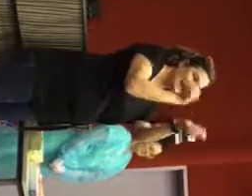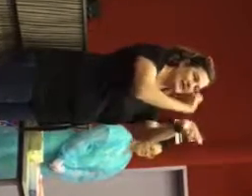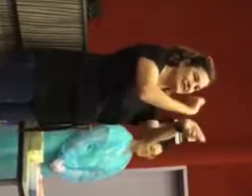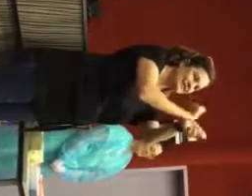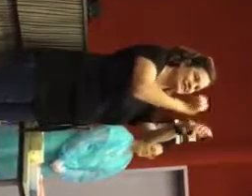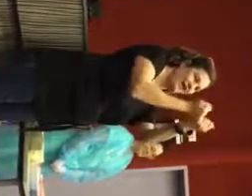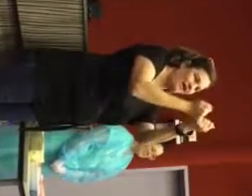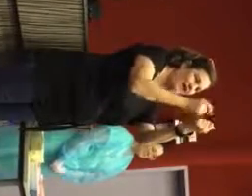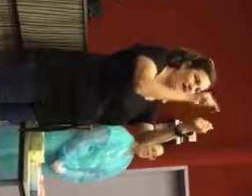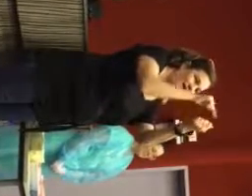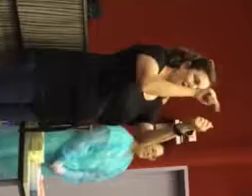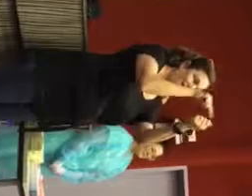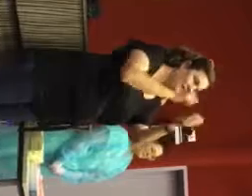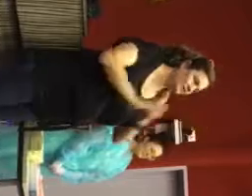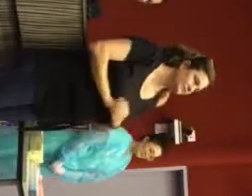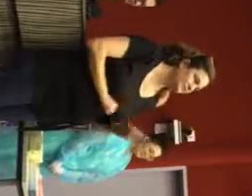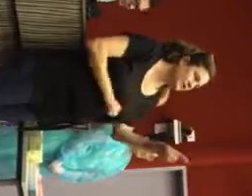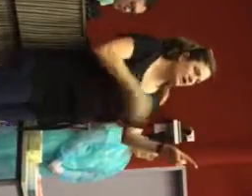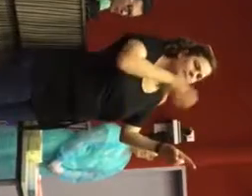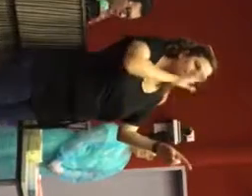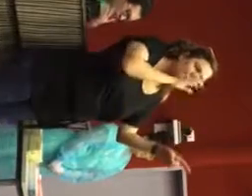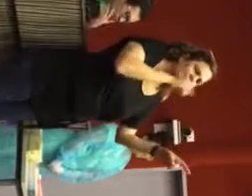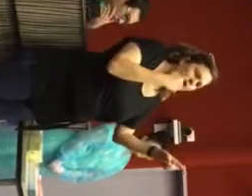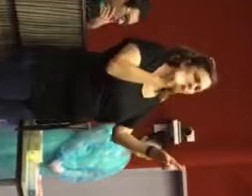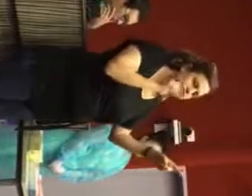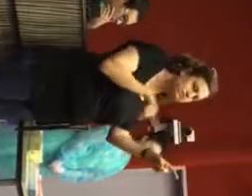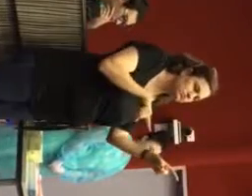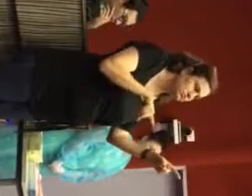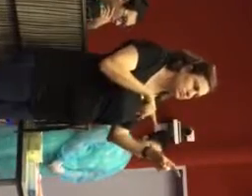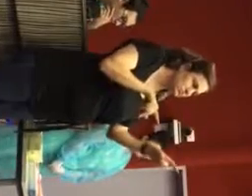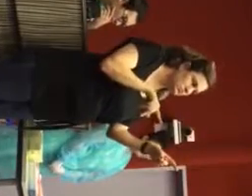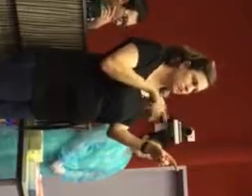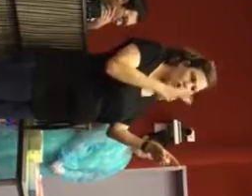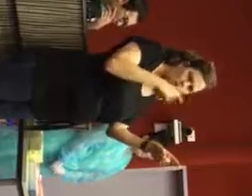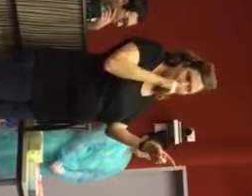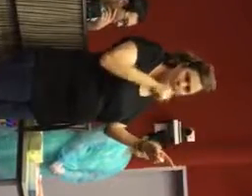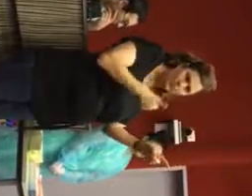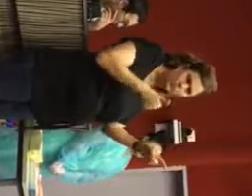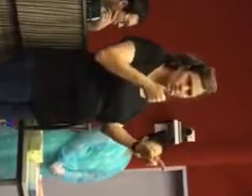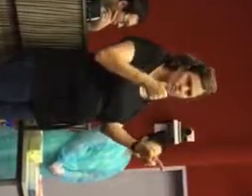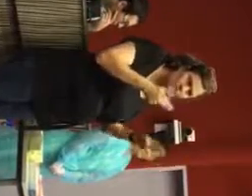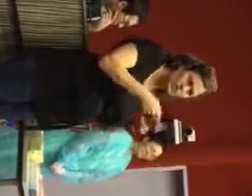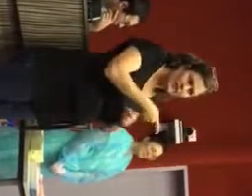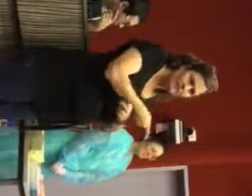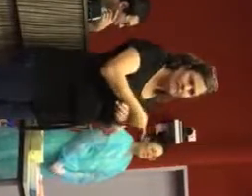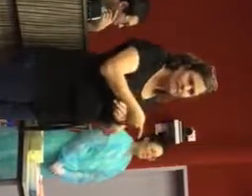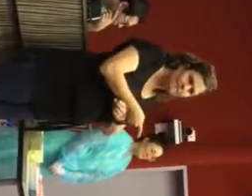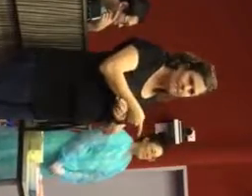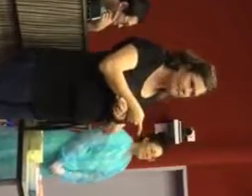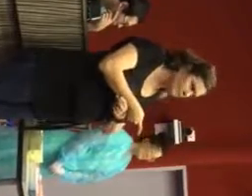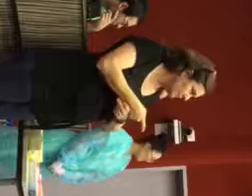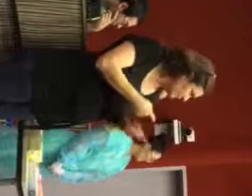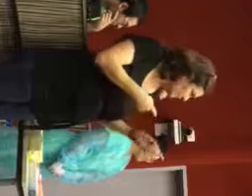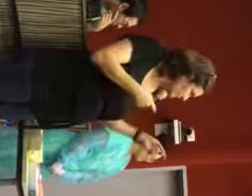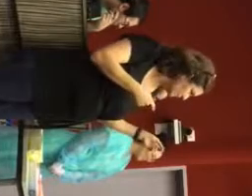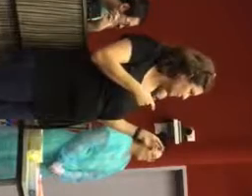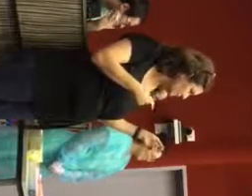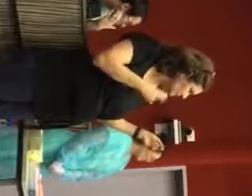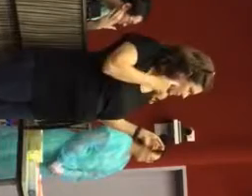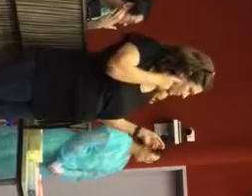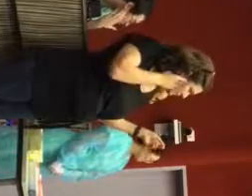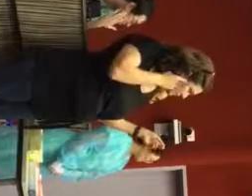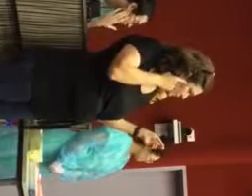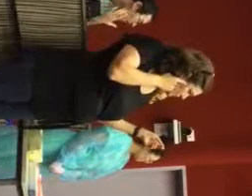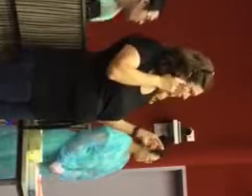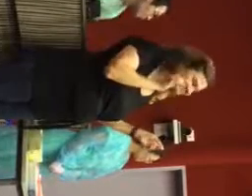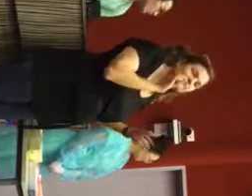but should the elderly be encouraged to use mouthwash as well? Like, is it? I think Is it there's very